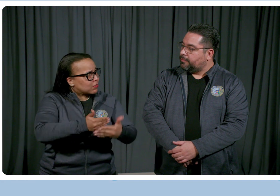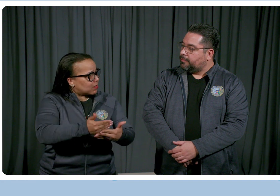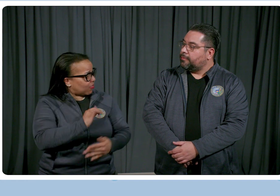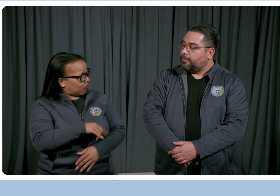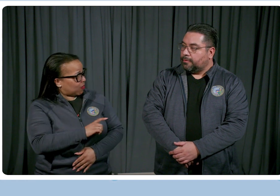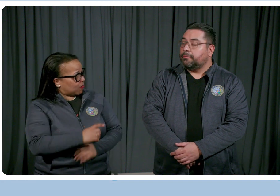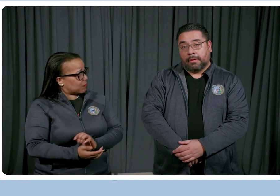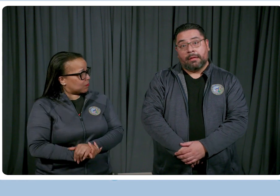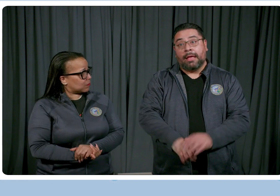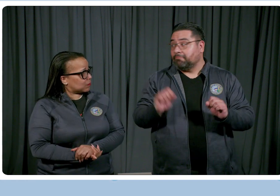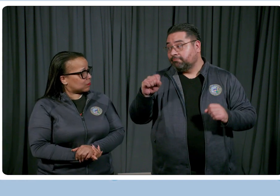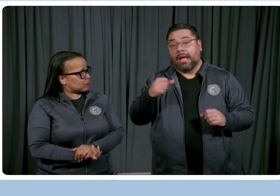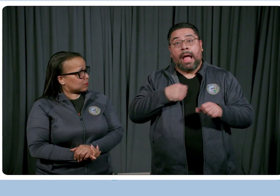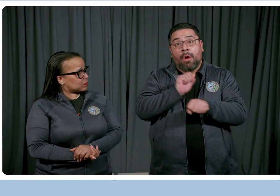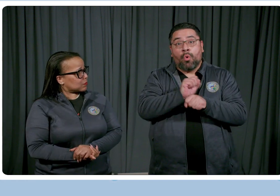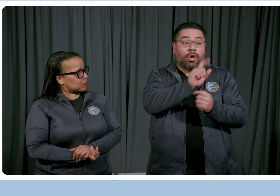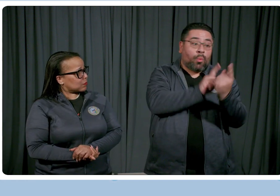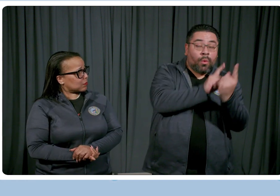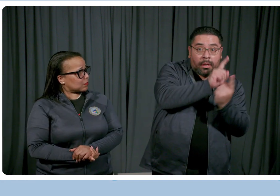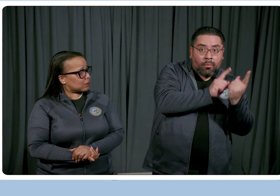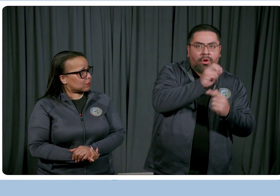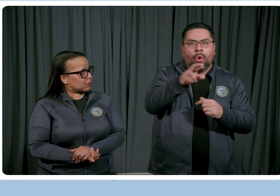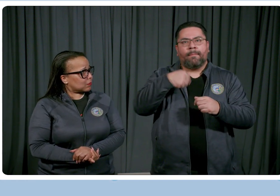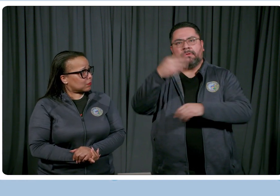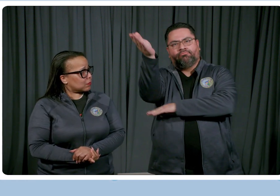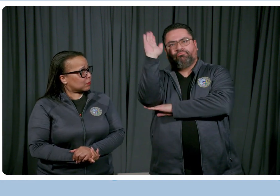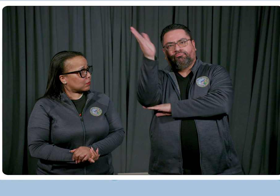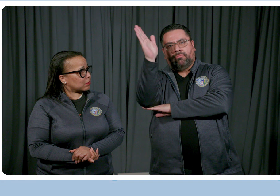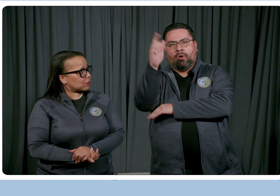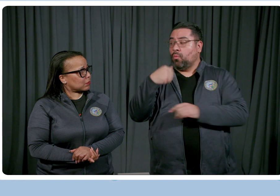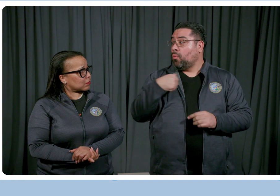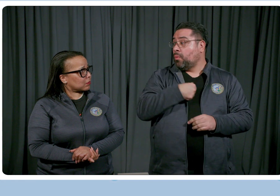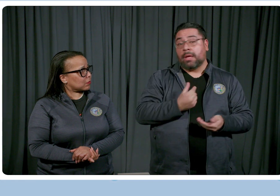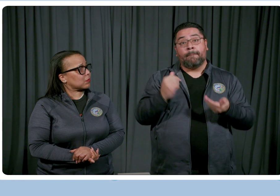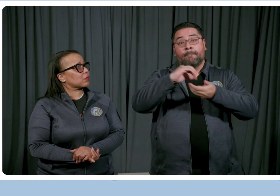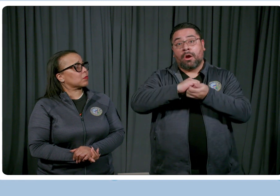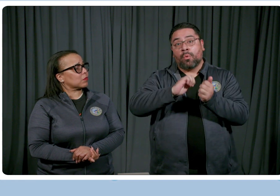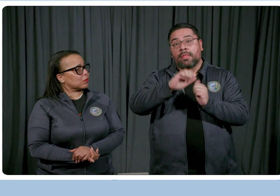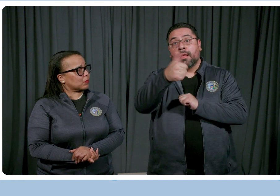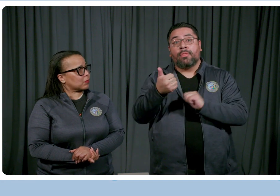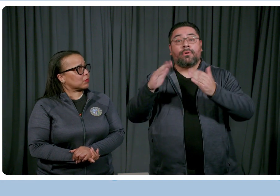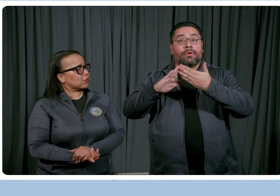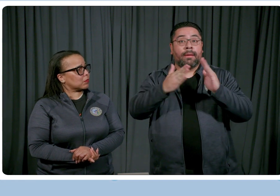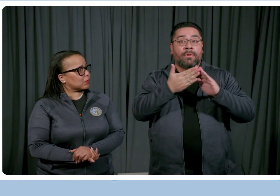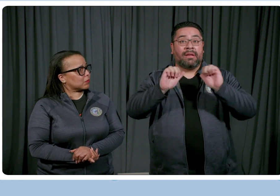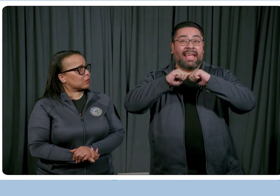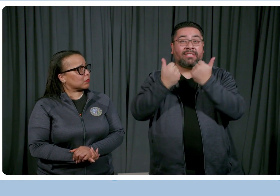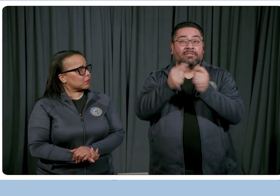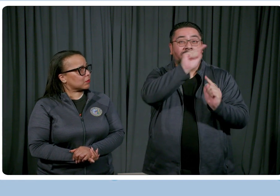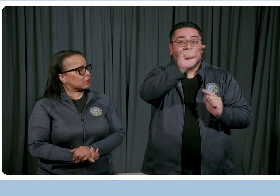with individually, or I also do a presentation. We have been partnering with other